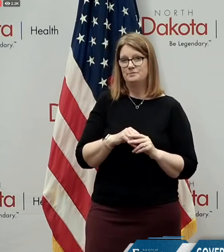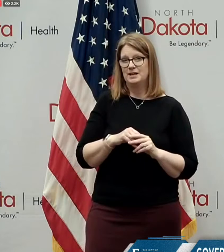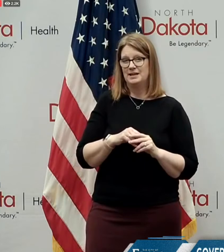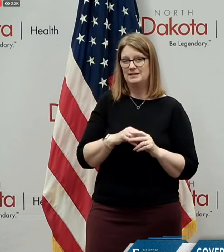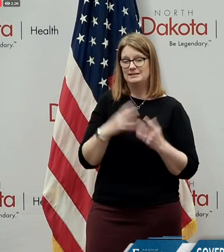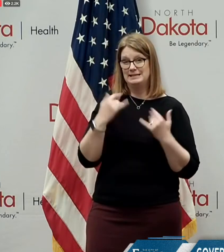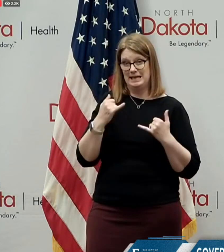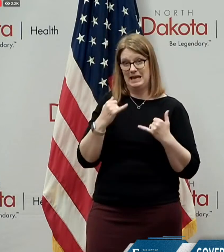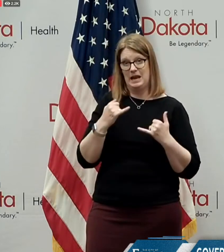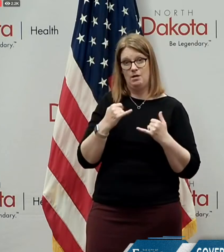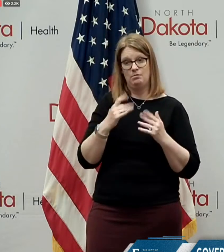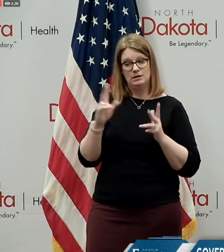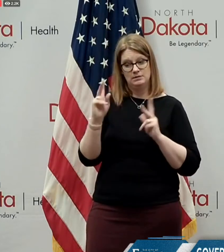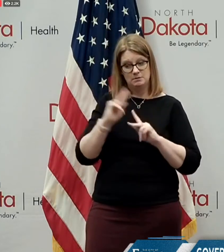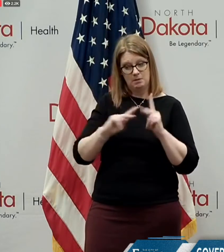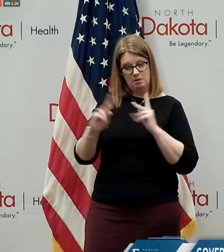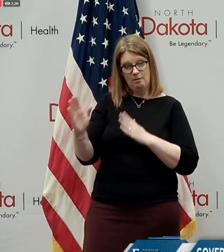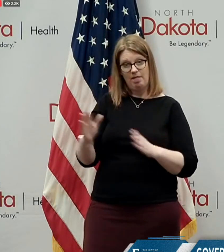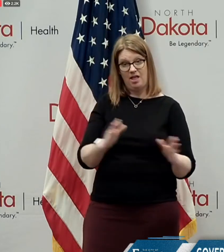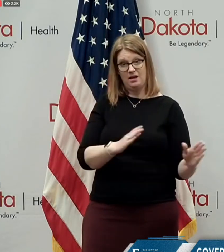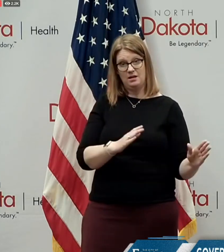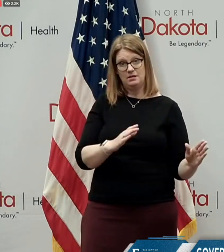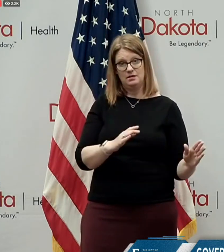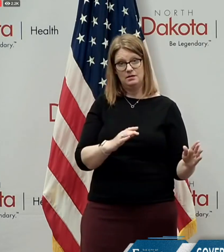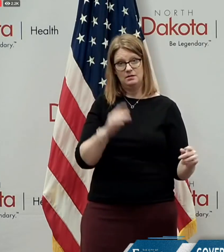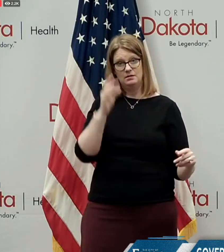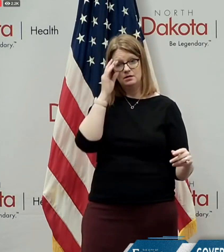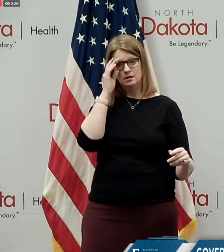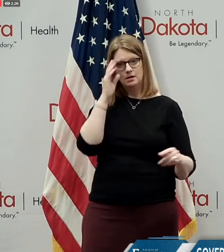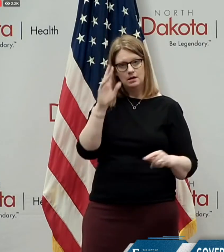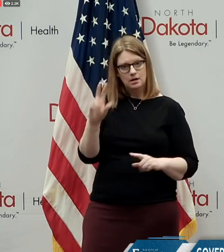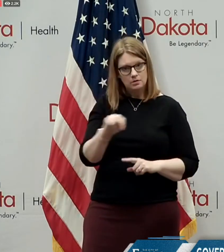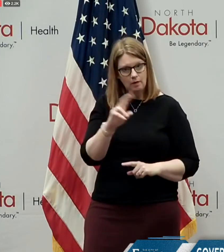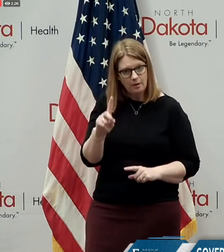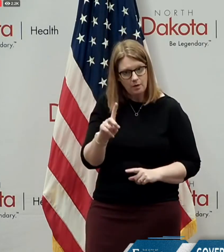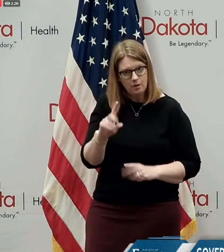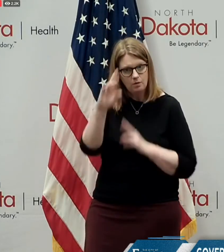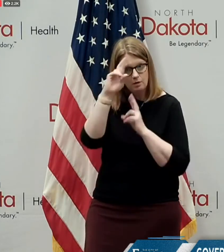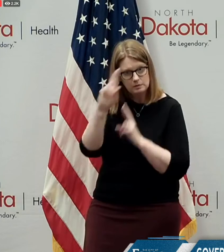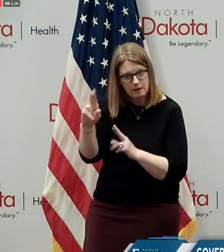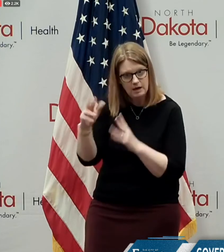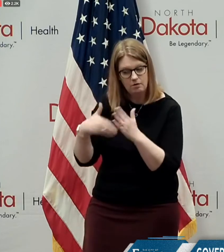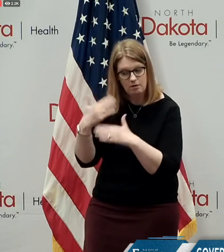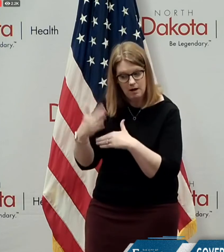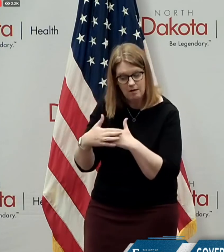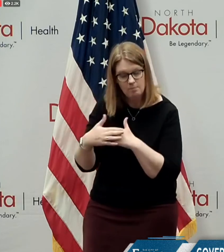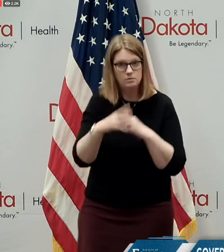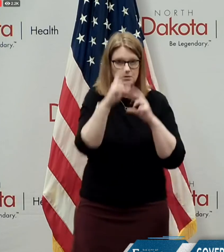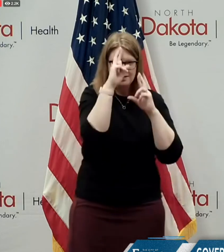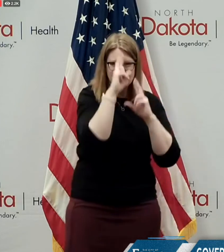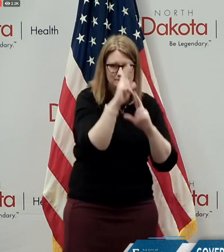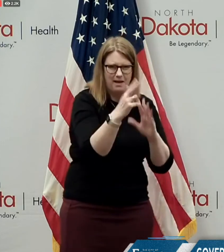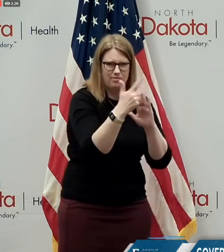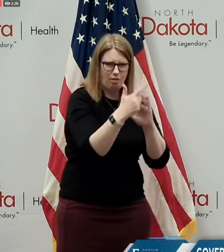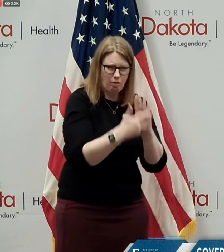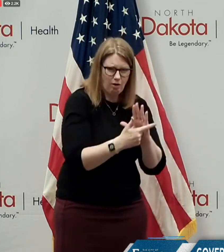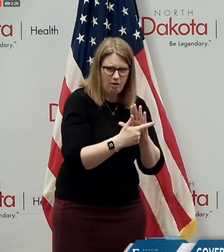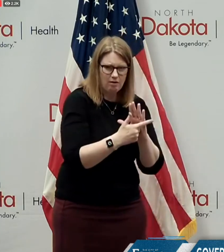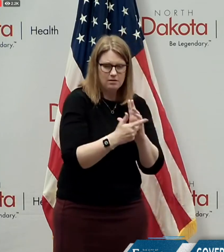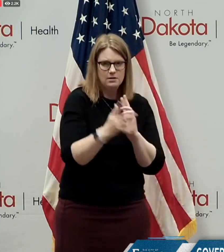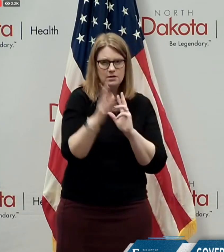are planning these things, that they understand that North Dakota, where we respect our neighbors, we respect the rule of law, we respect the right